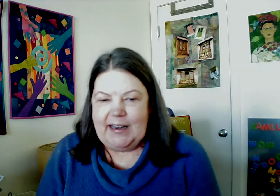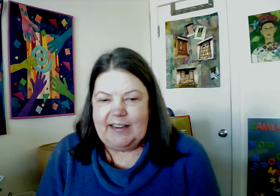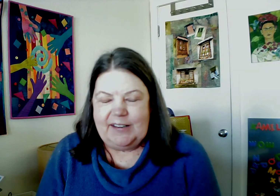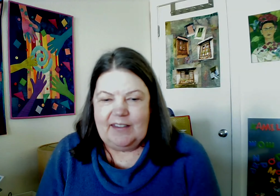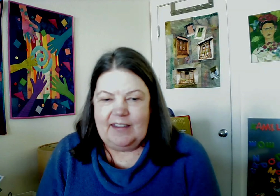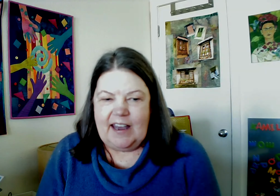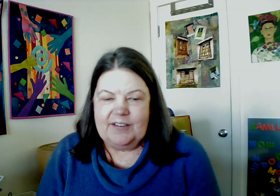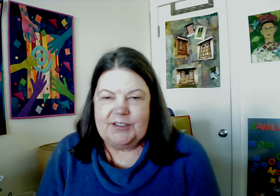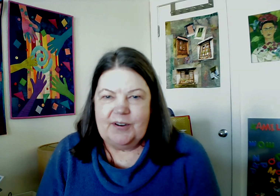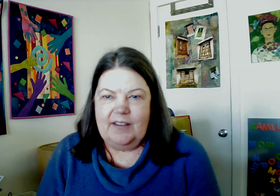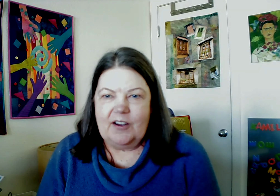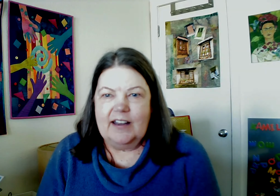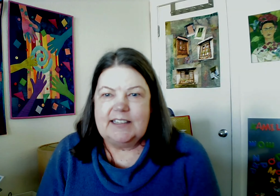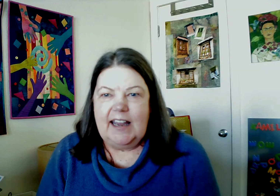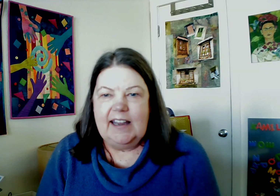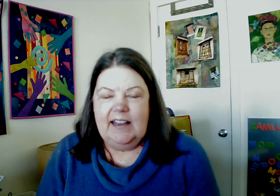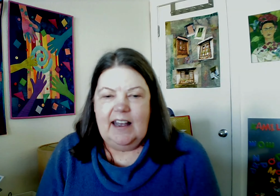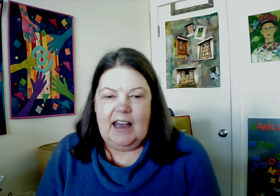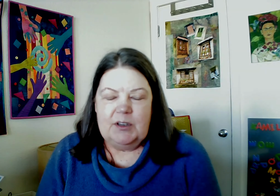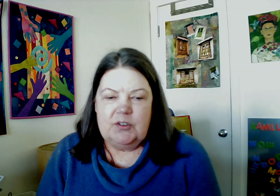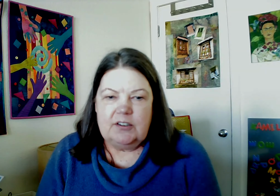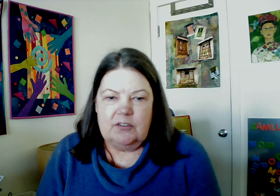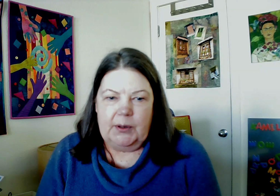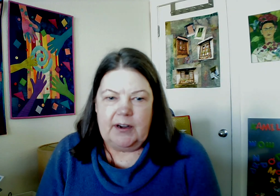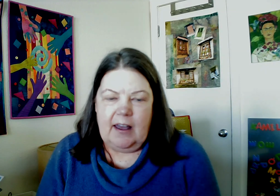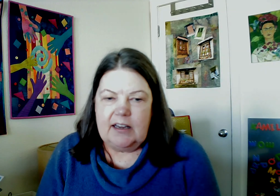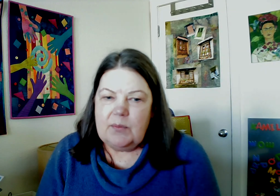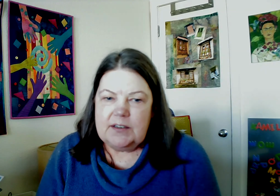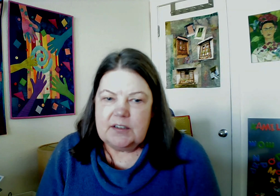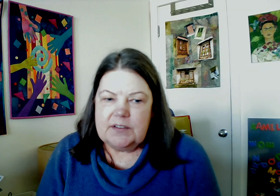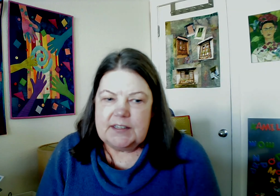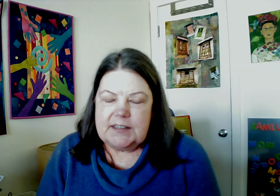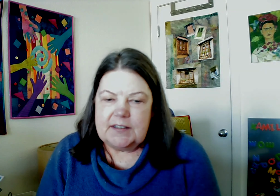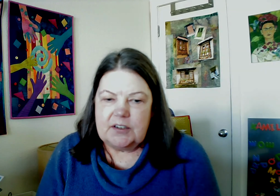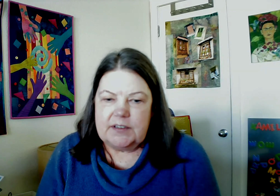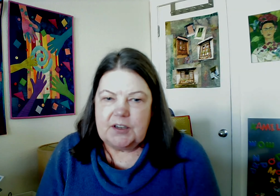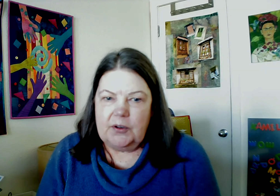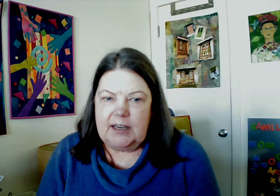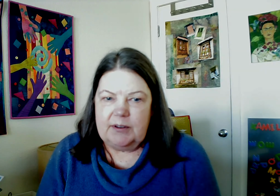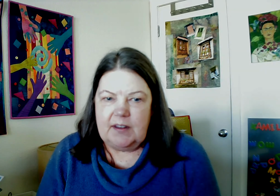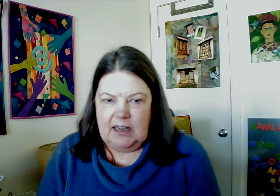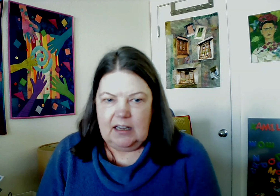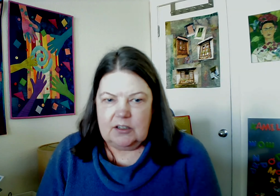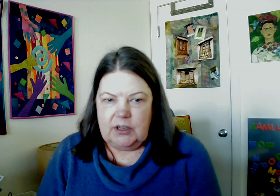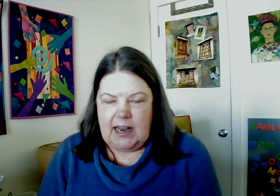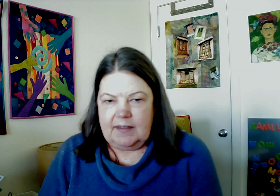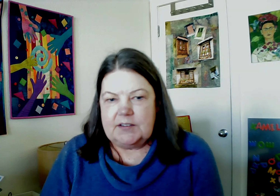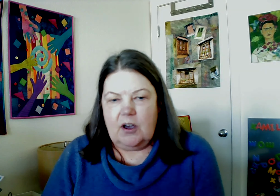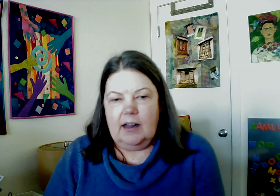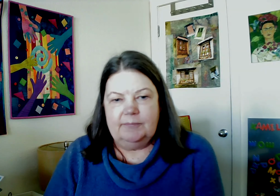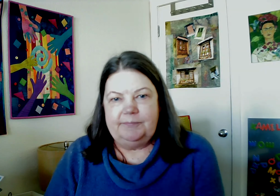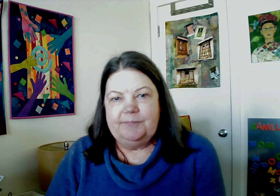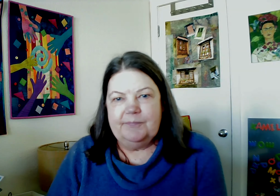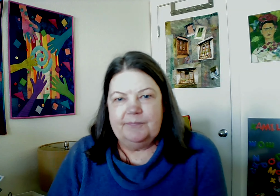to meeting the others who are on the call today. I'm the Director of Boulder County Community Services and Service co-lead with Katrina on